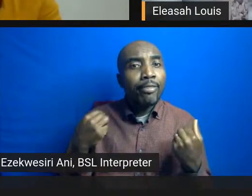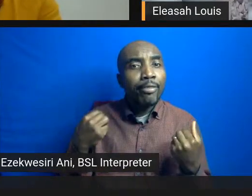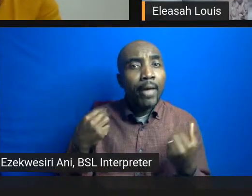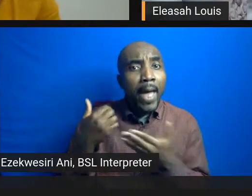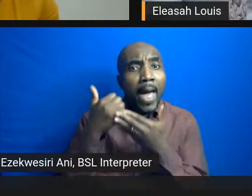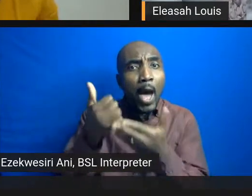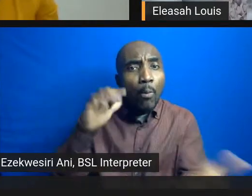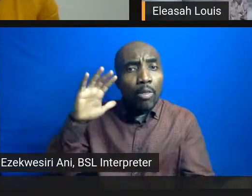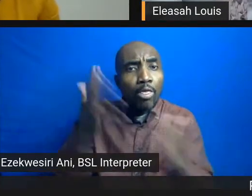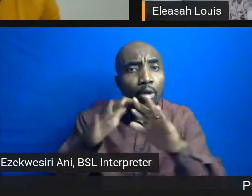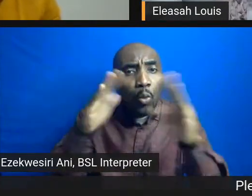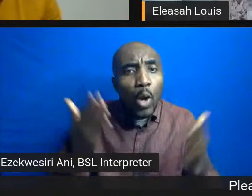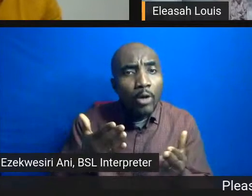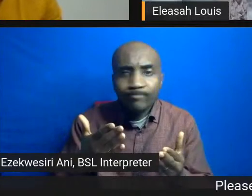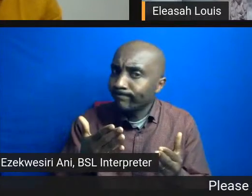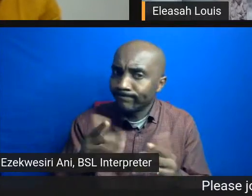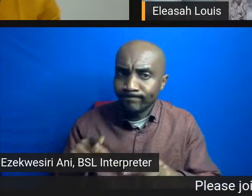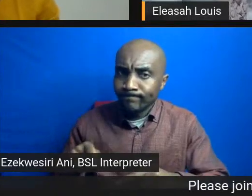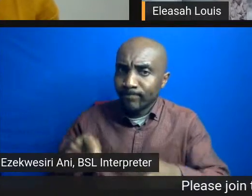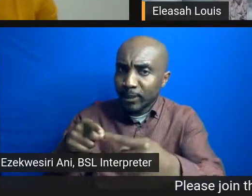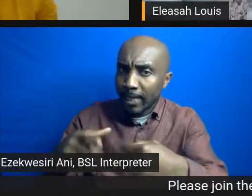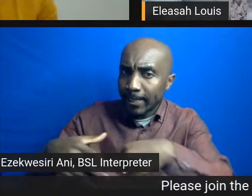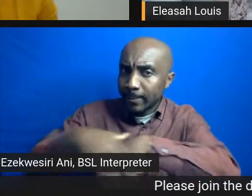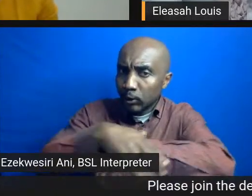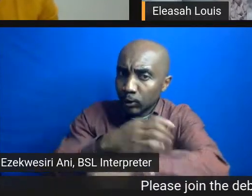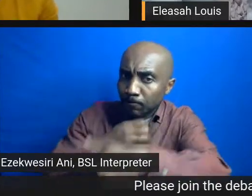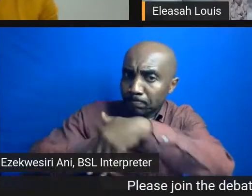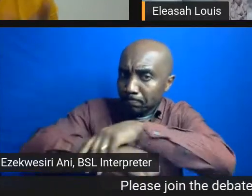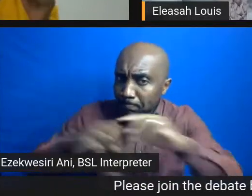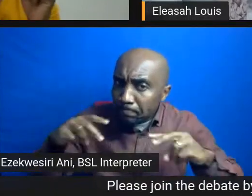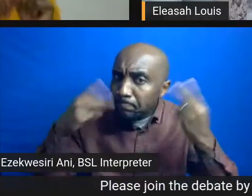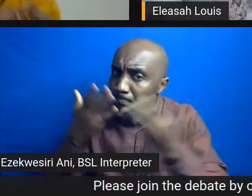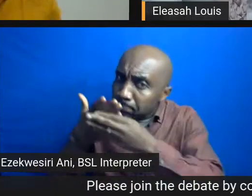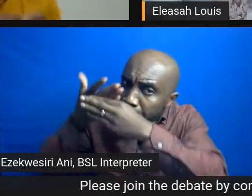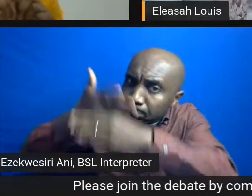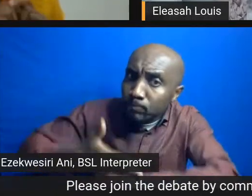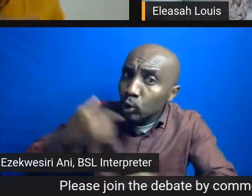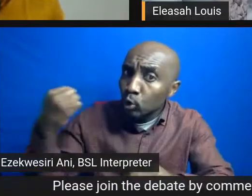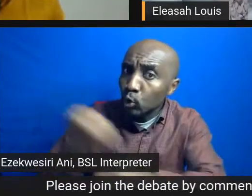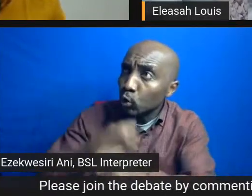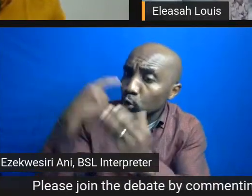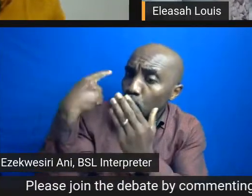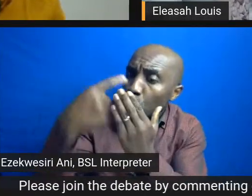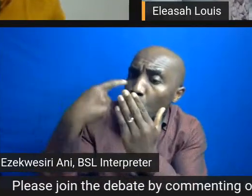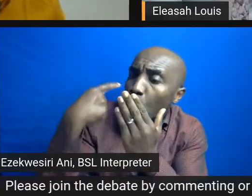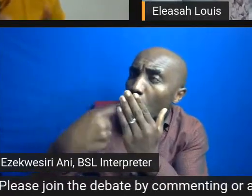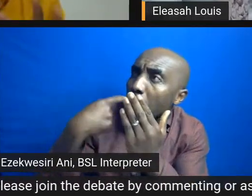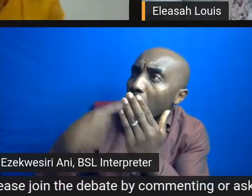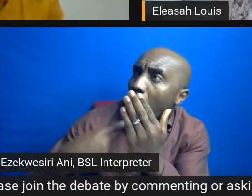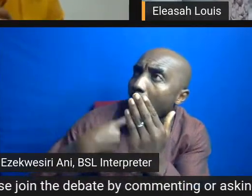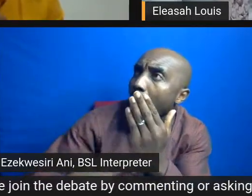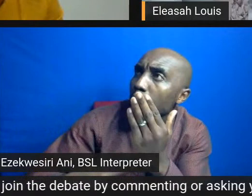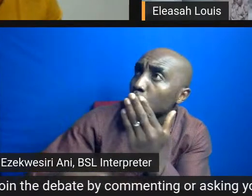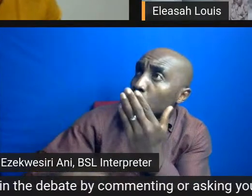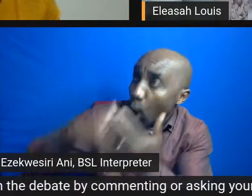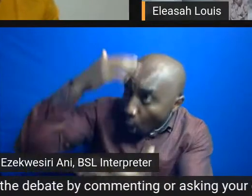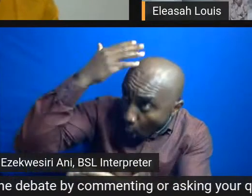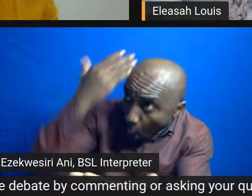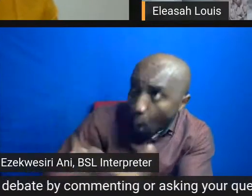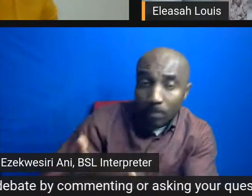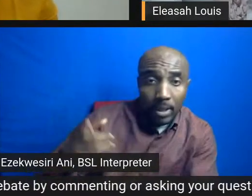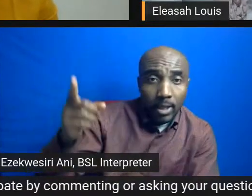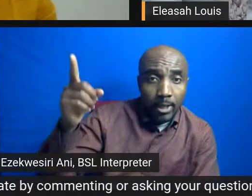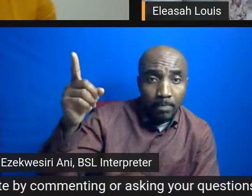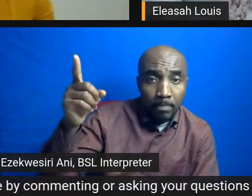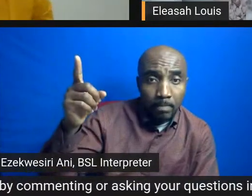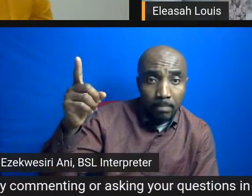right? But instead, we should do what we have been instructed and commanded to do, which is to tend the garden,